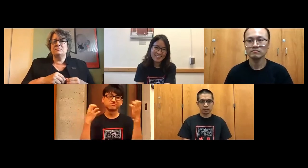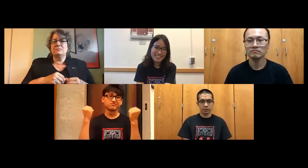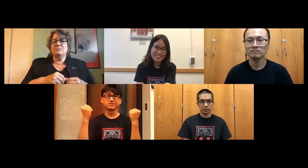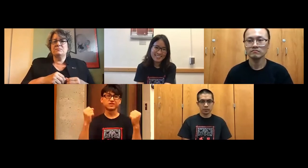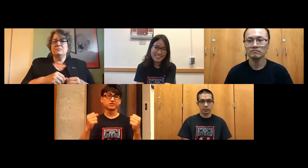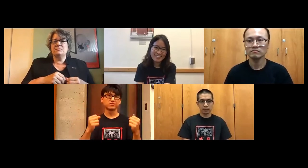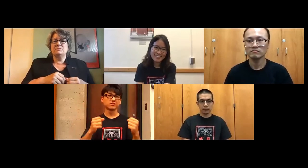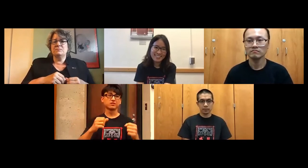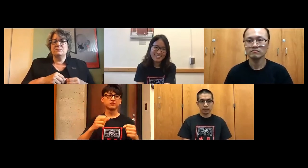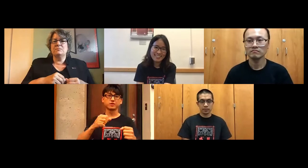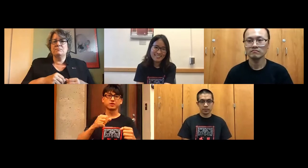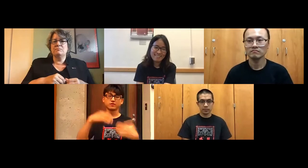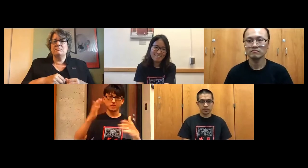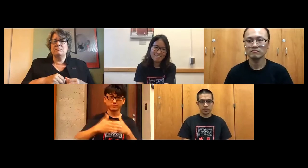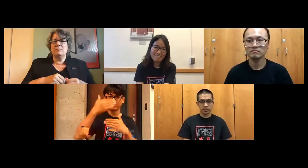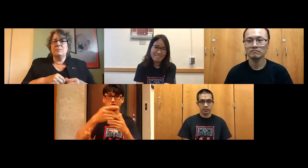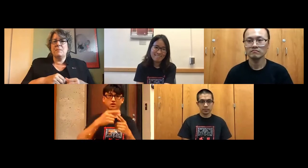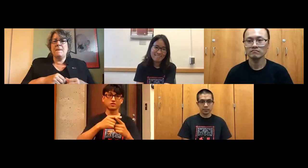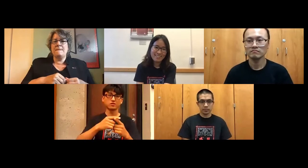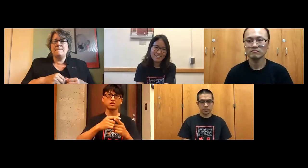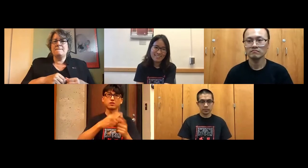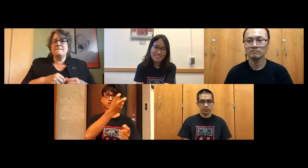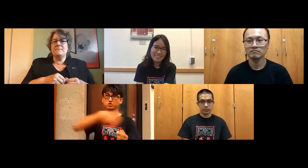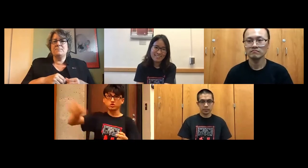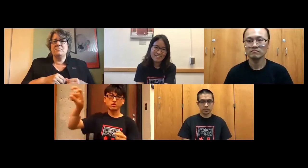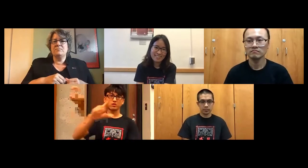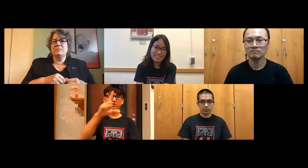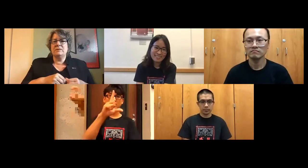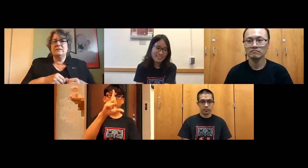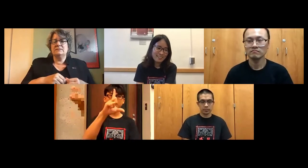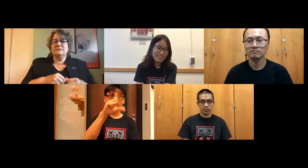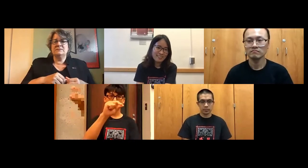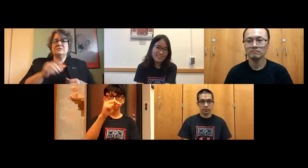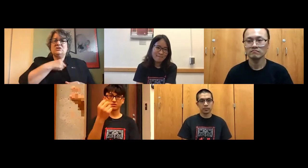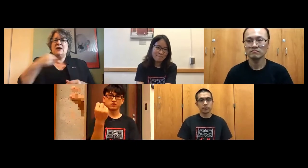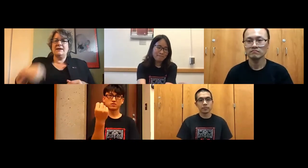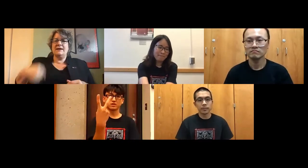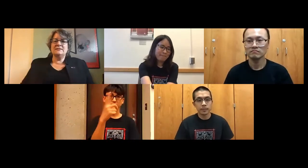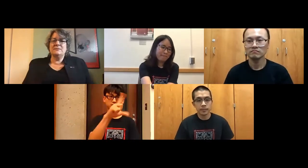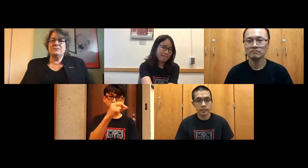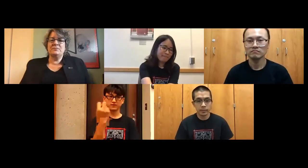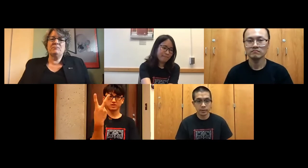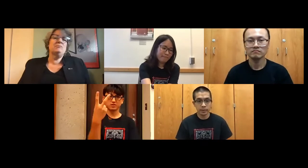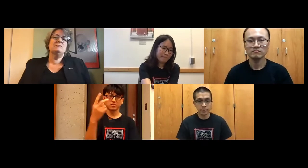more CSEE, signing exact. And then I transferred